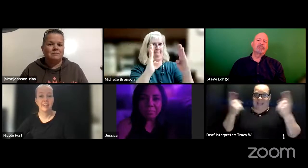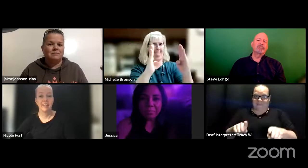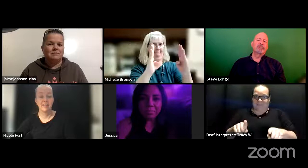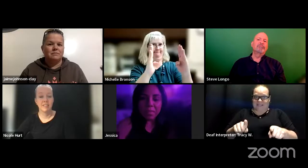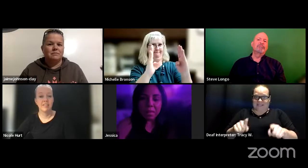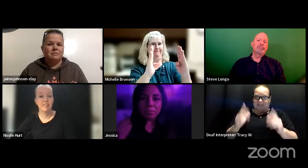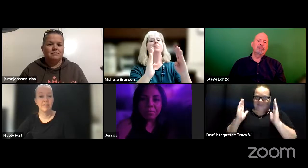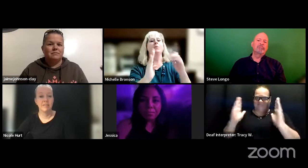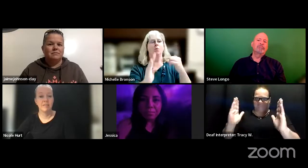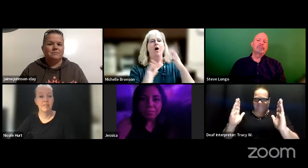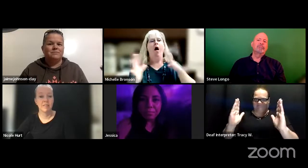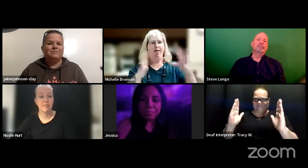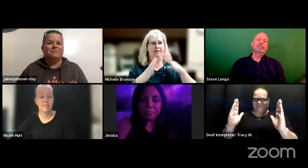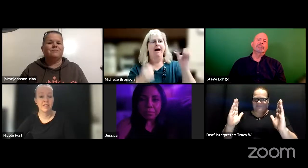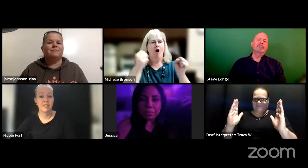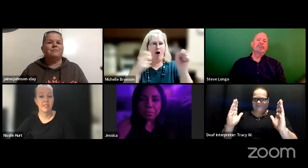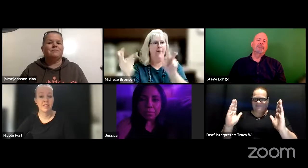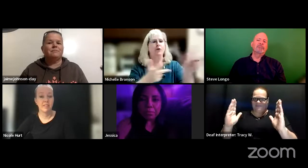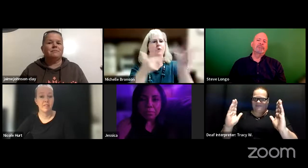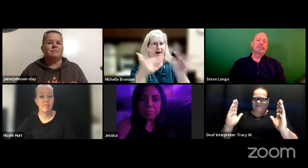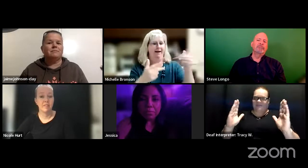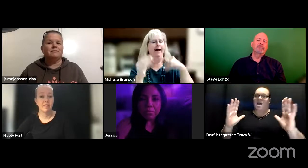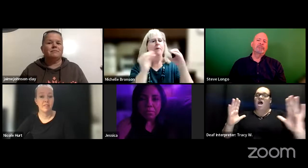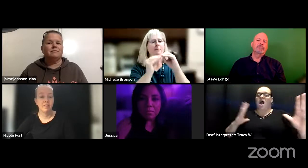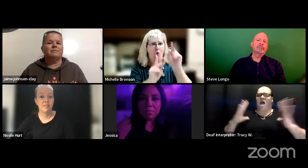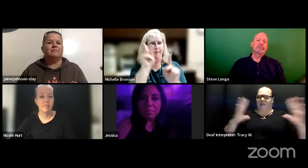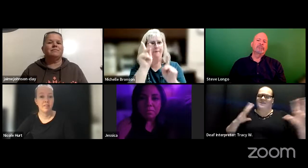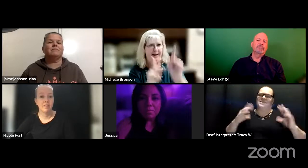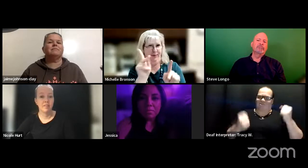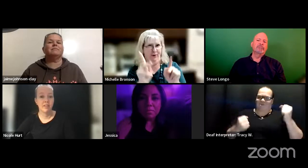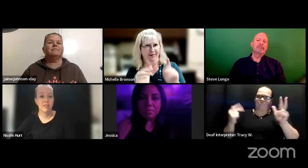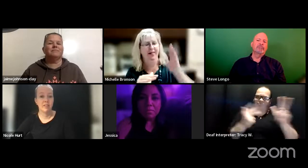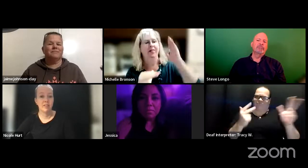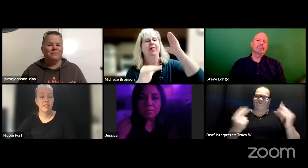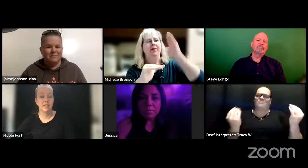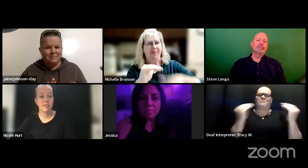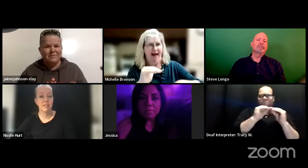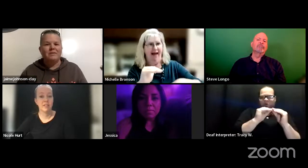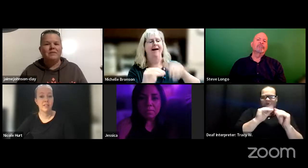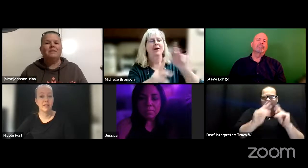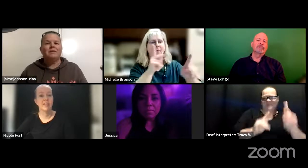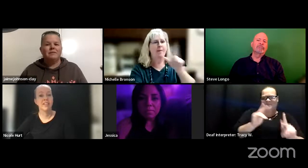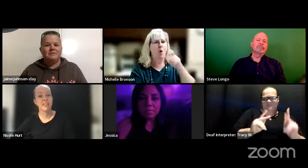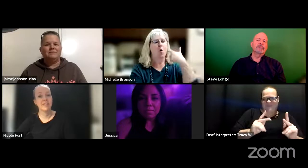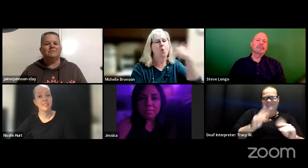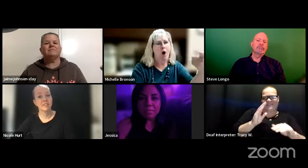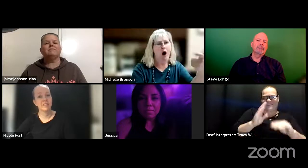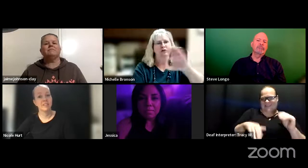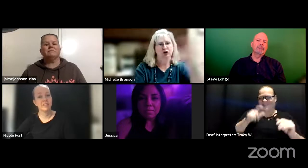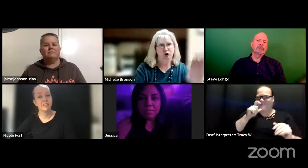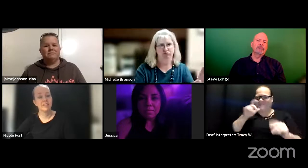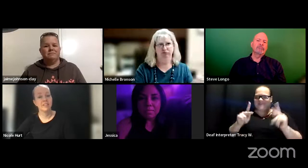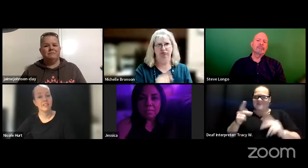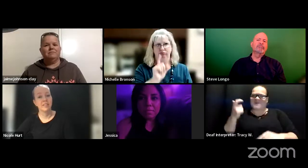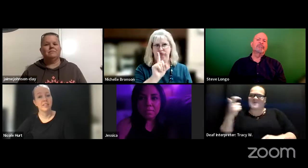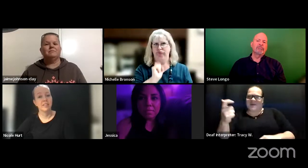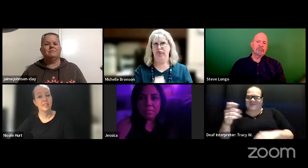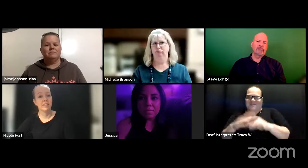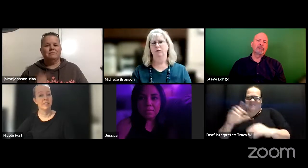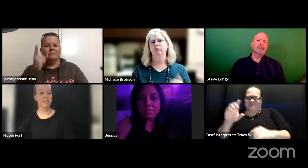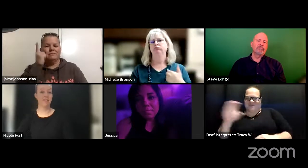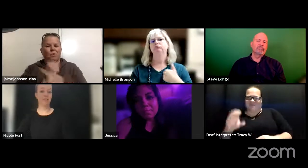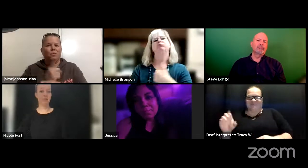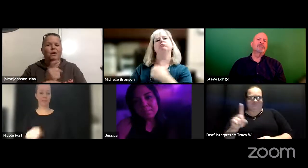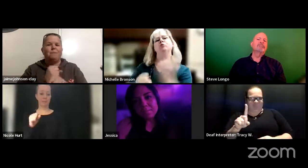the event was actually occurring, the holiday car parade had more in attendance than the people who were